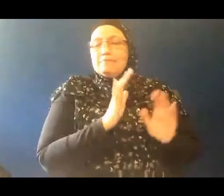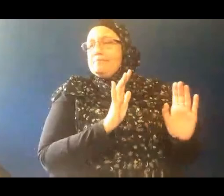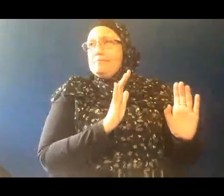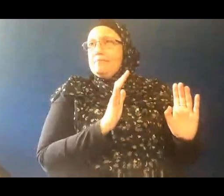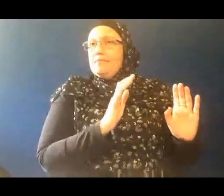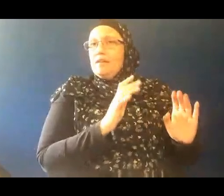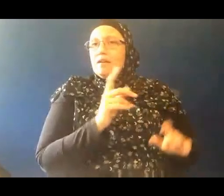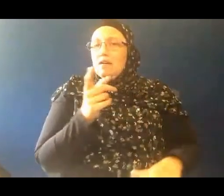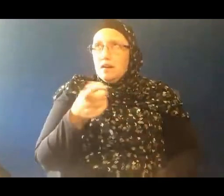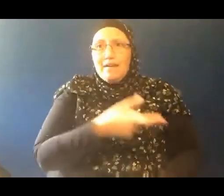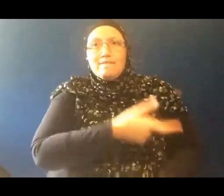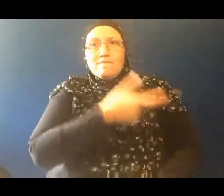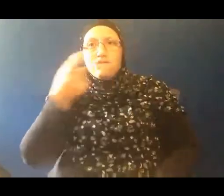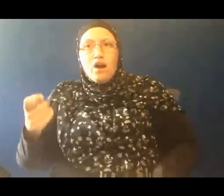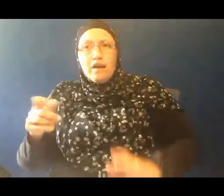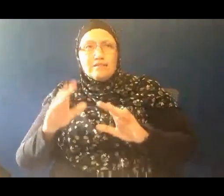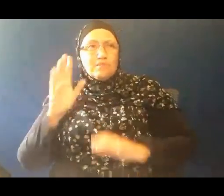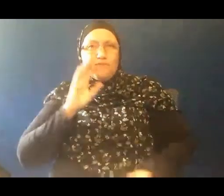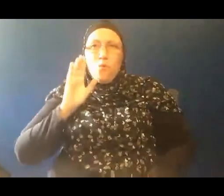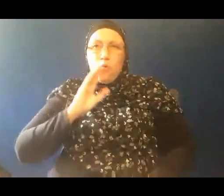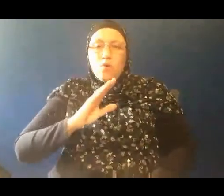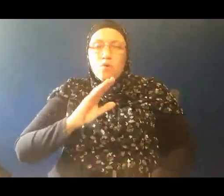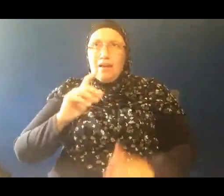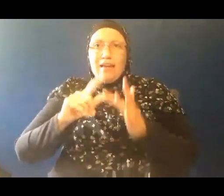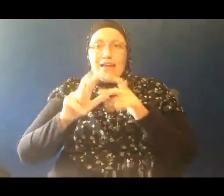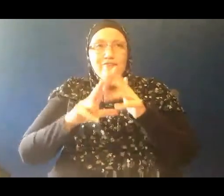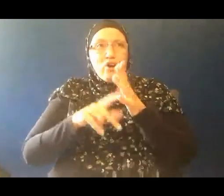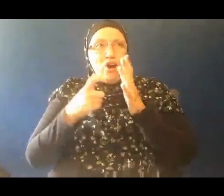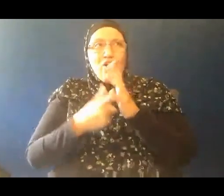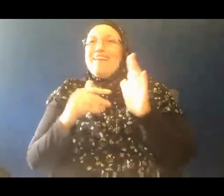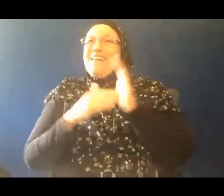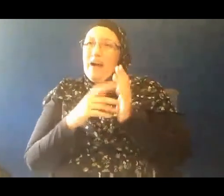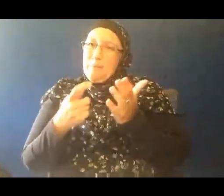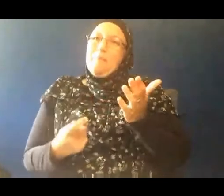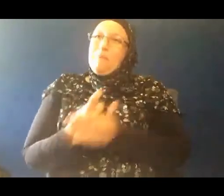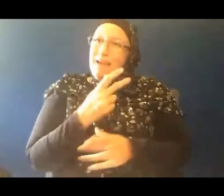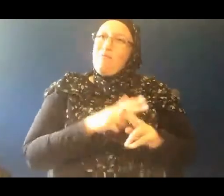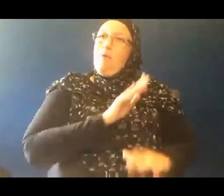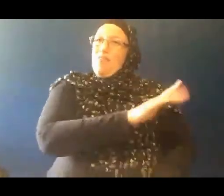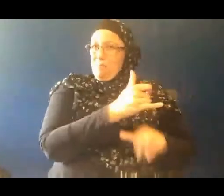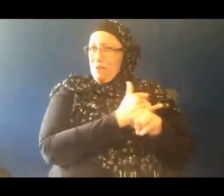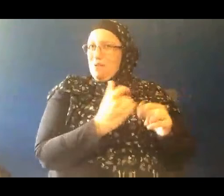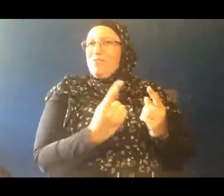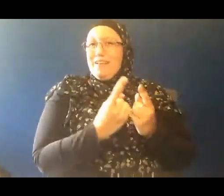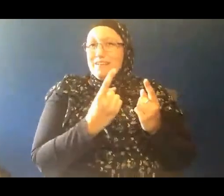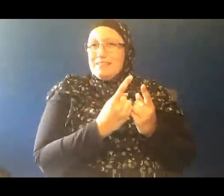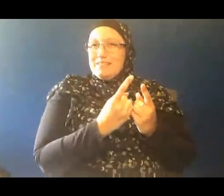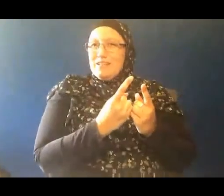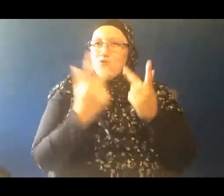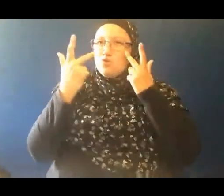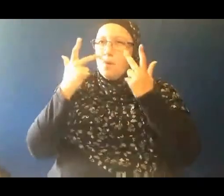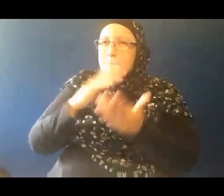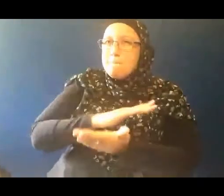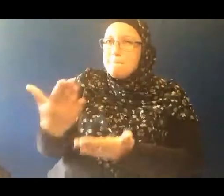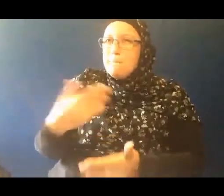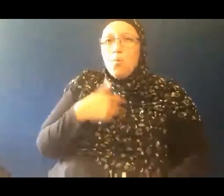over around your table. Okay? This is a unique opportunity of showing the sincerity. Whether